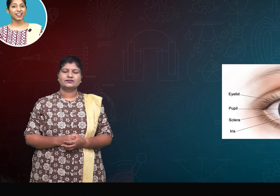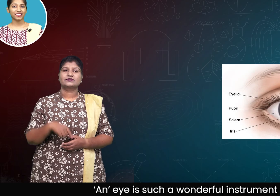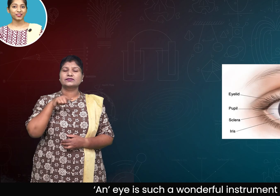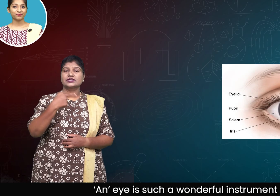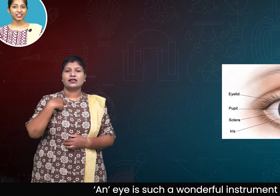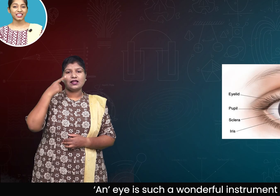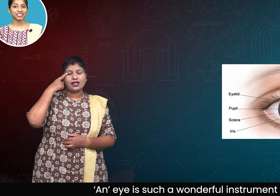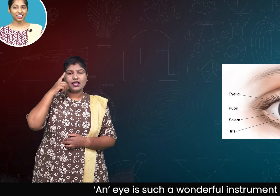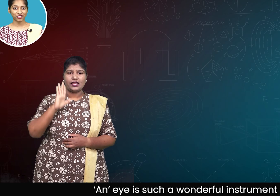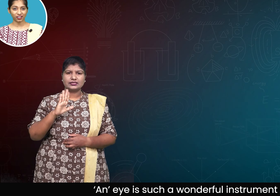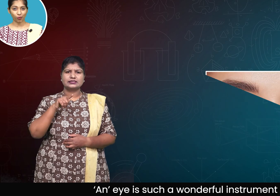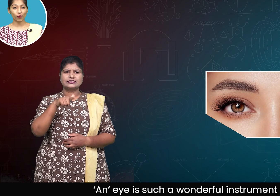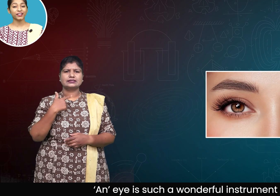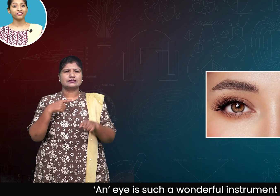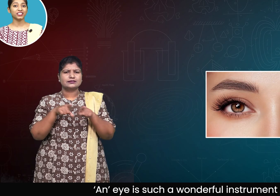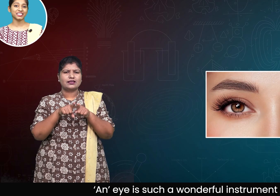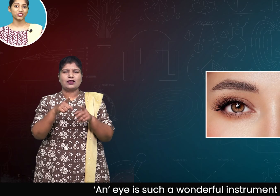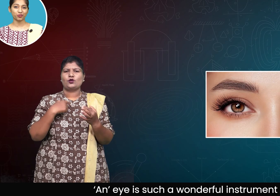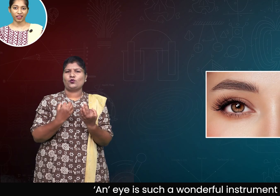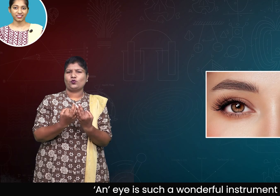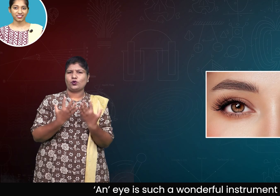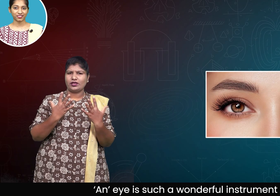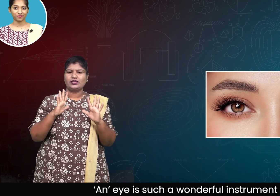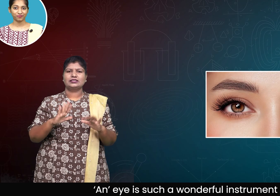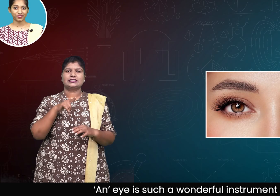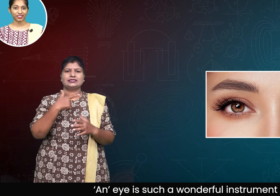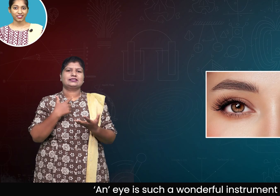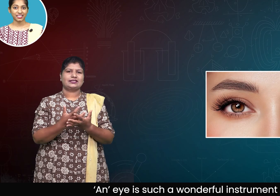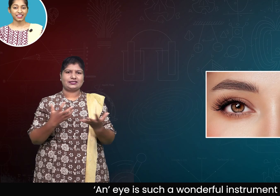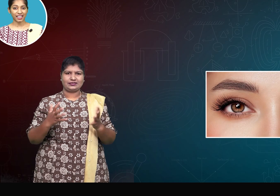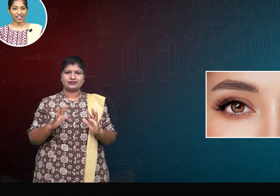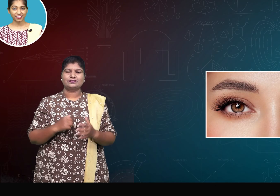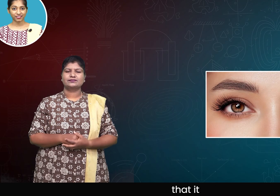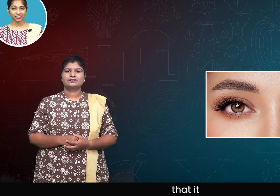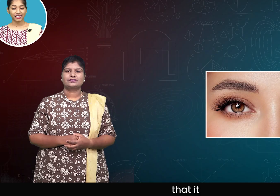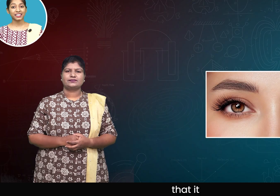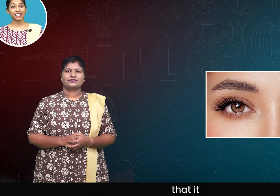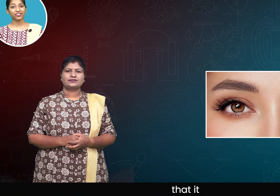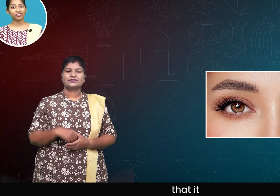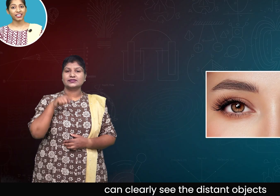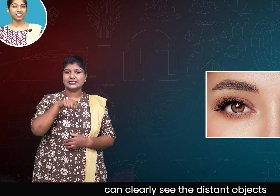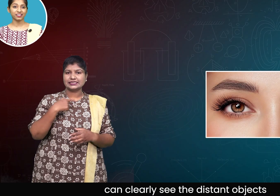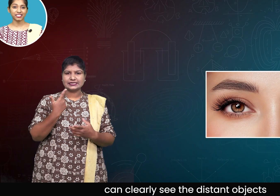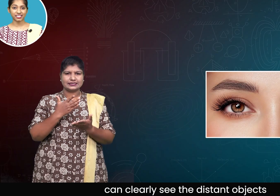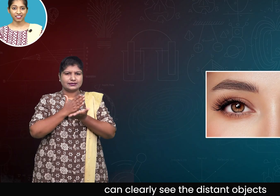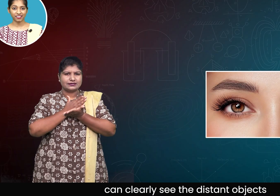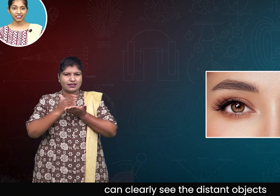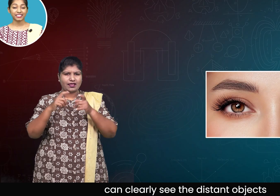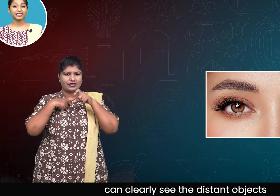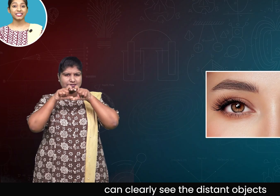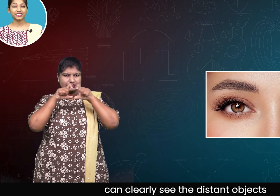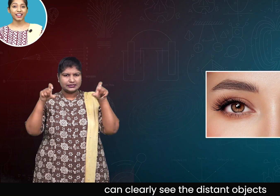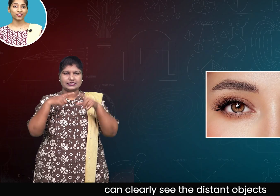An eye is such a wonderful instrument that it can clearly